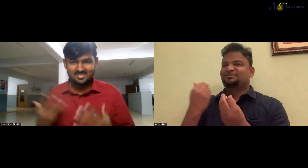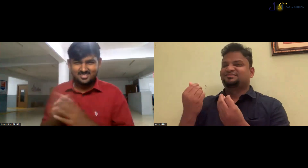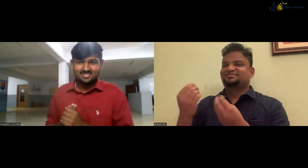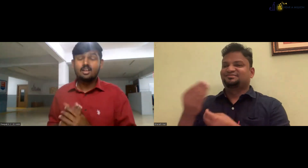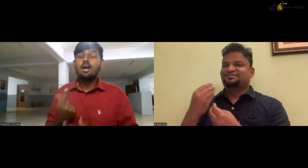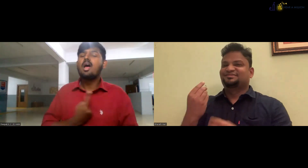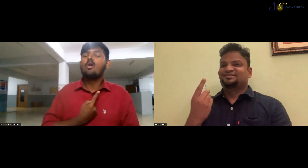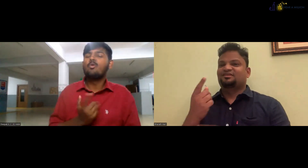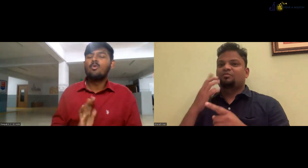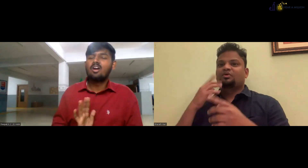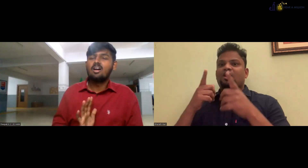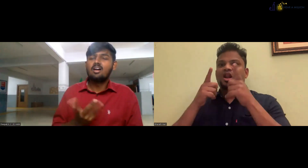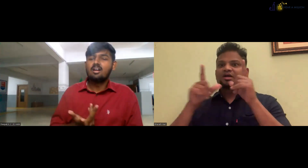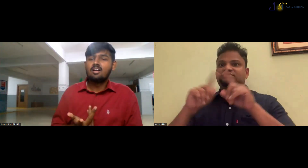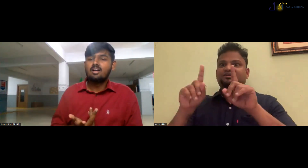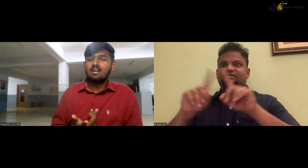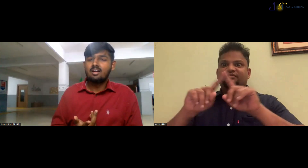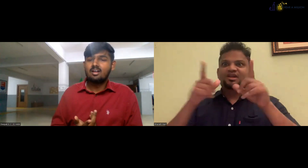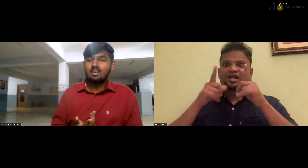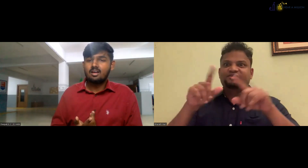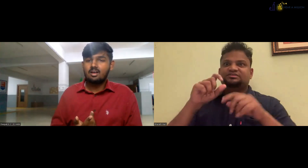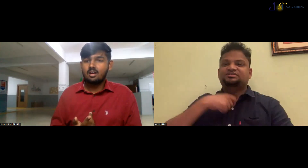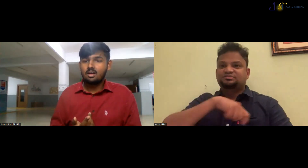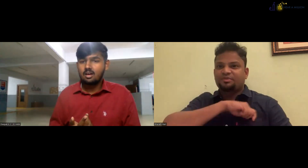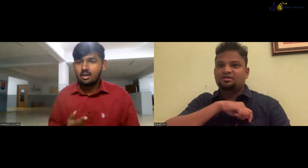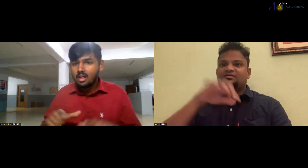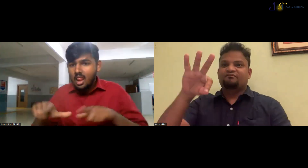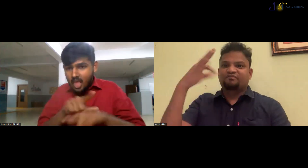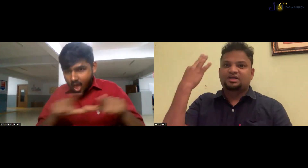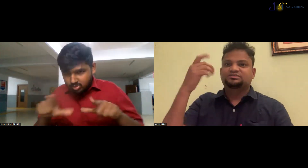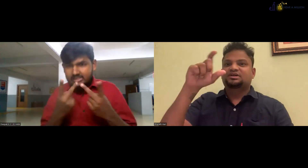support of any other people? I think it is best with other people also.